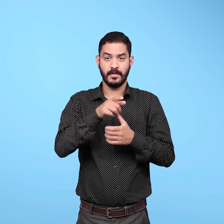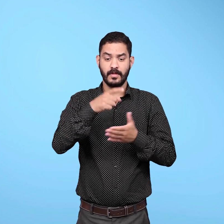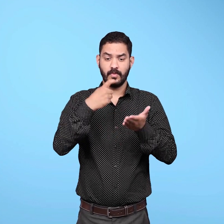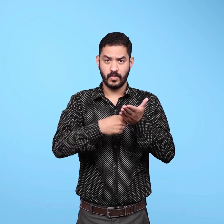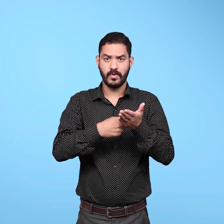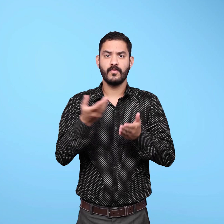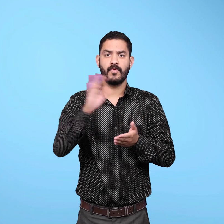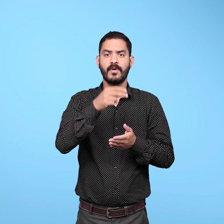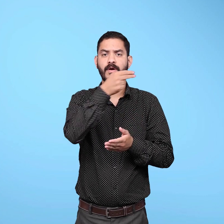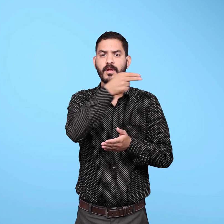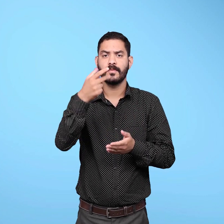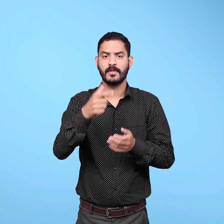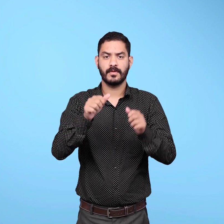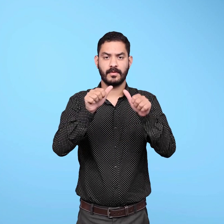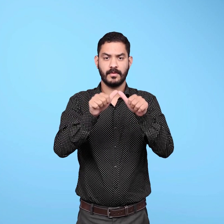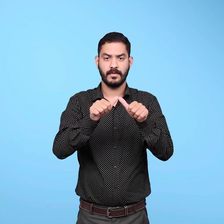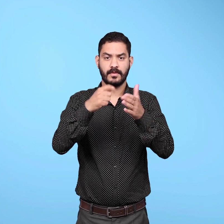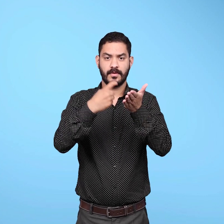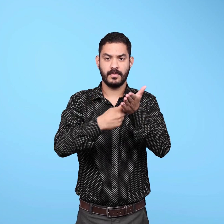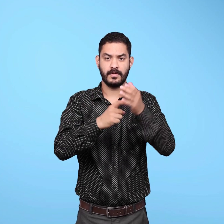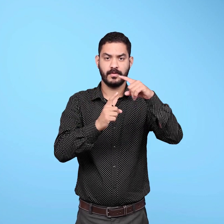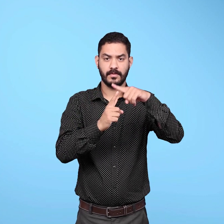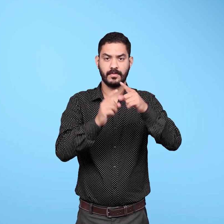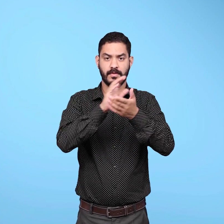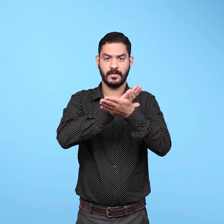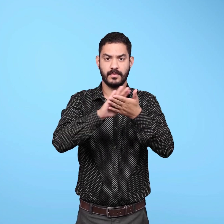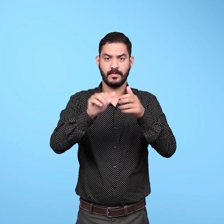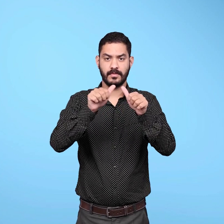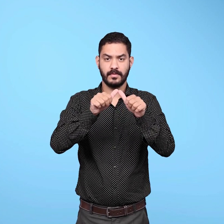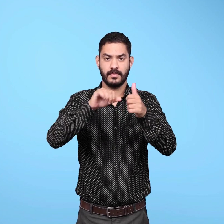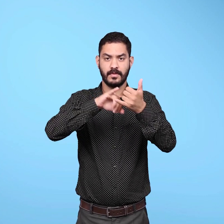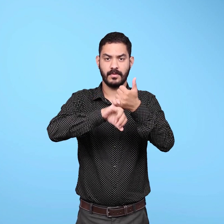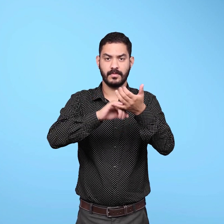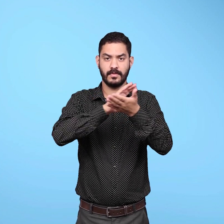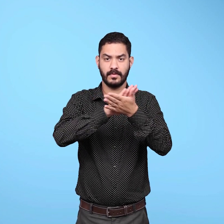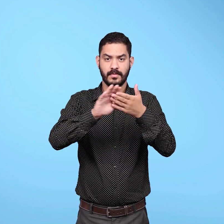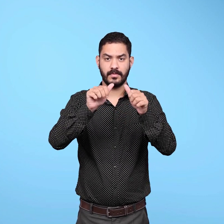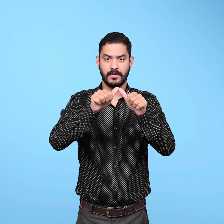These rules are from the Arthashastra, mentioned in chapter 7.